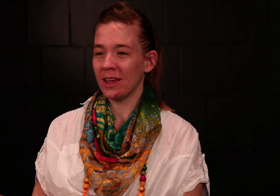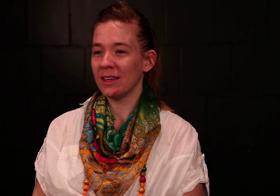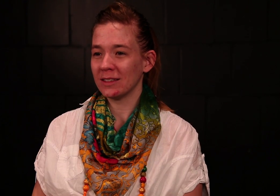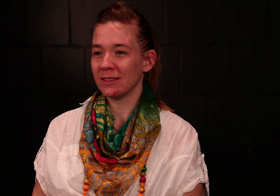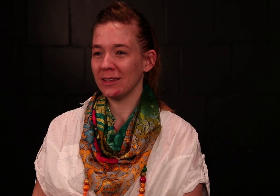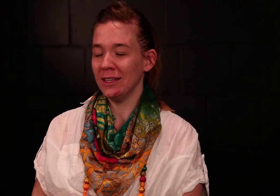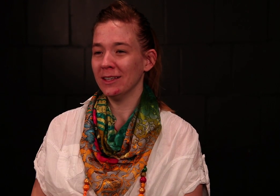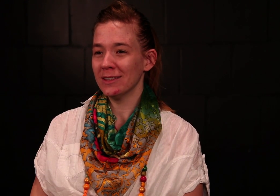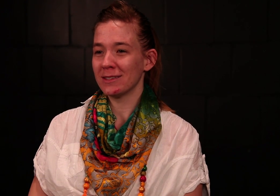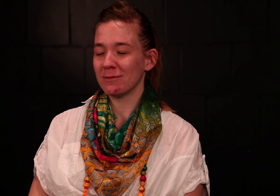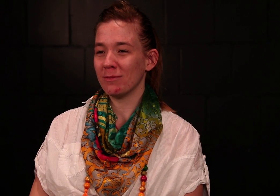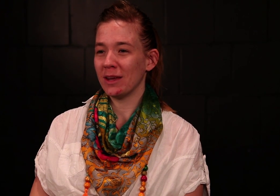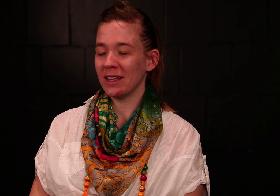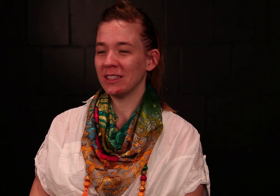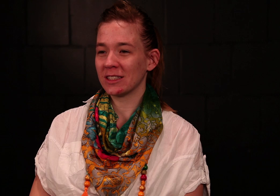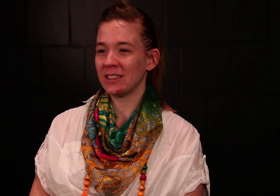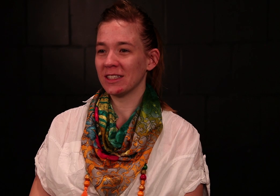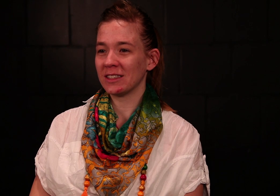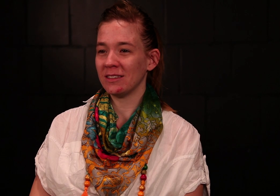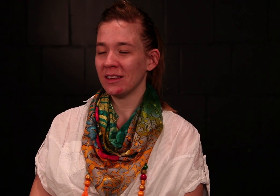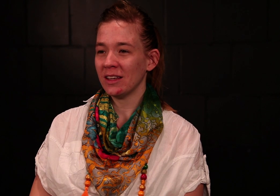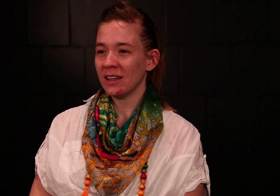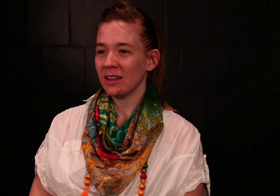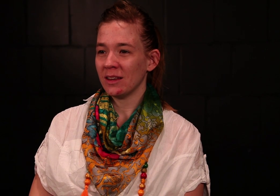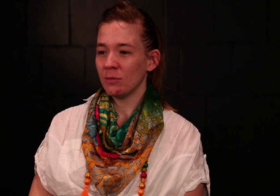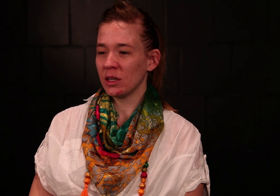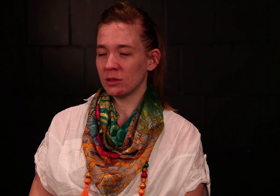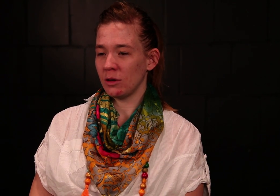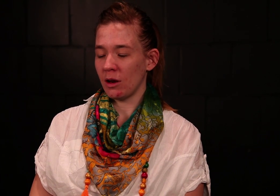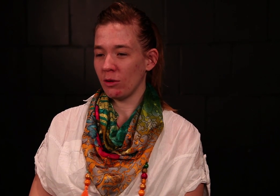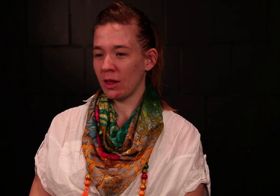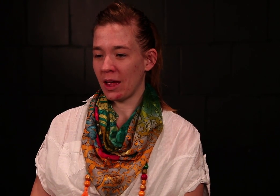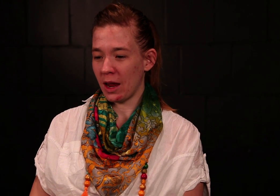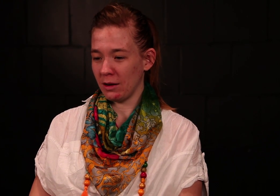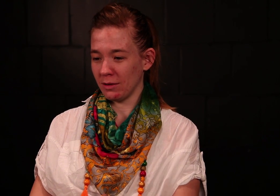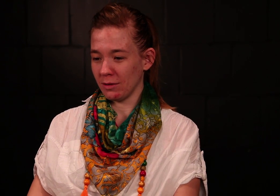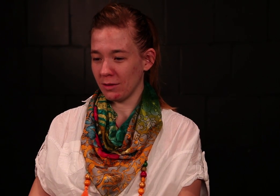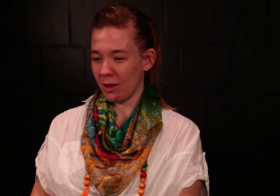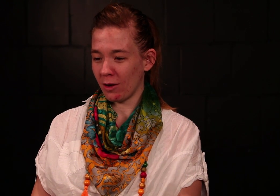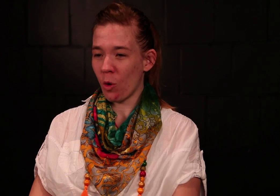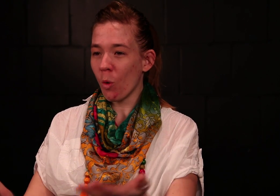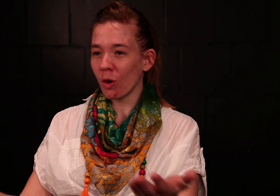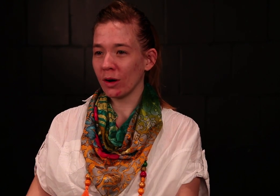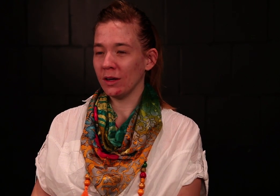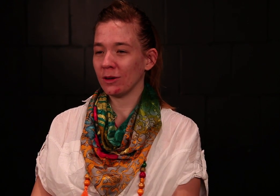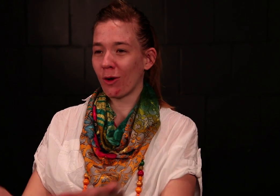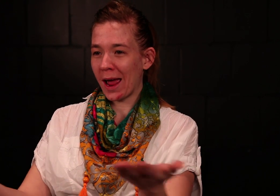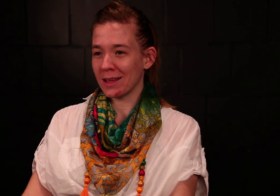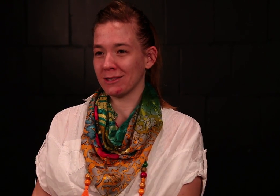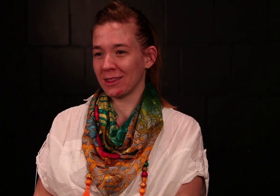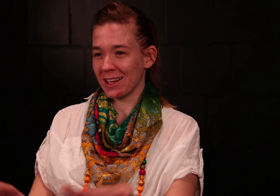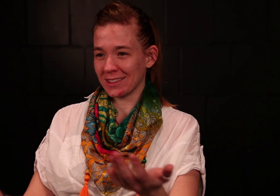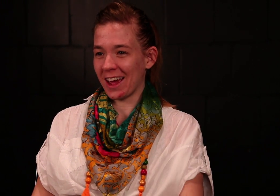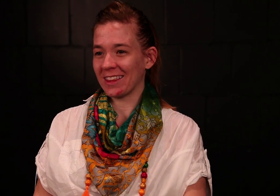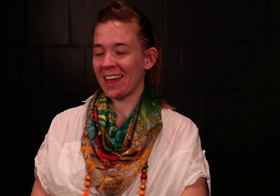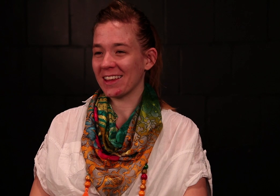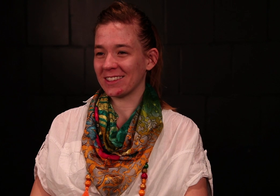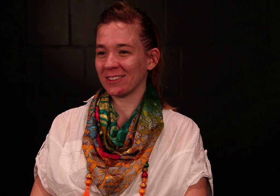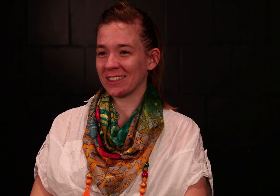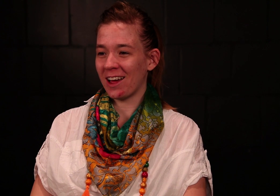it is, but it just, because, you know, they ate corn and grass and things like that, so it's not